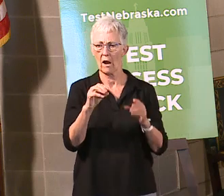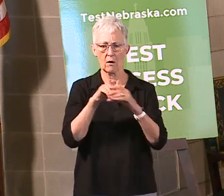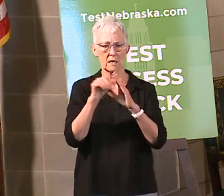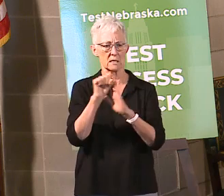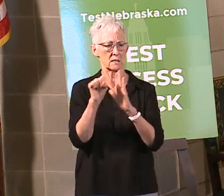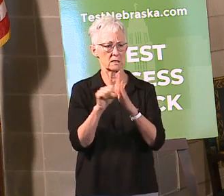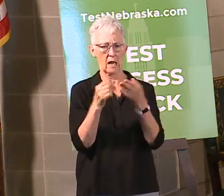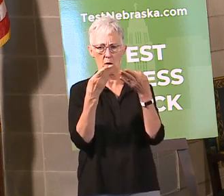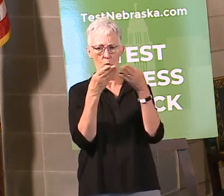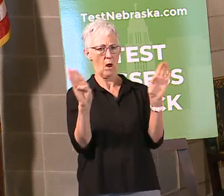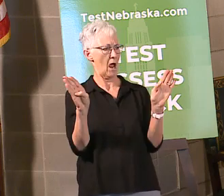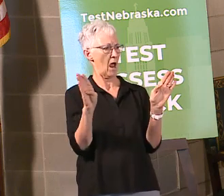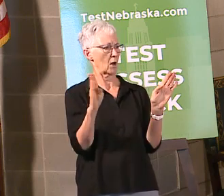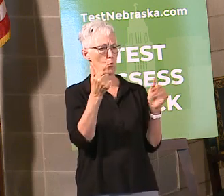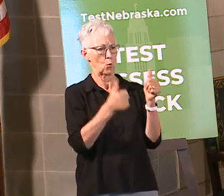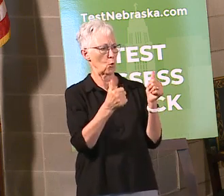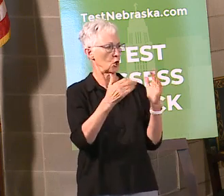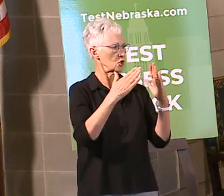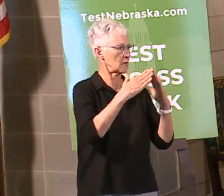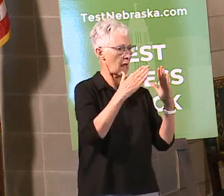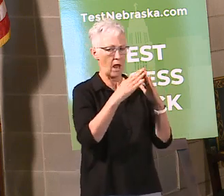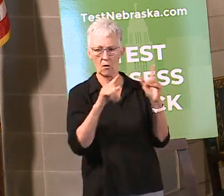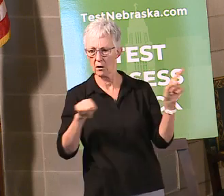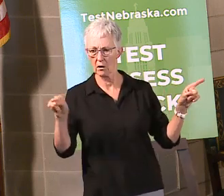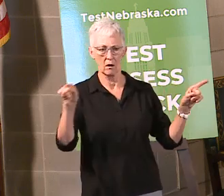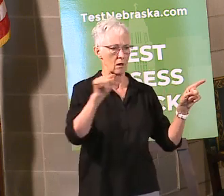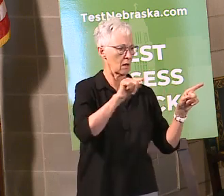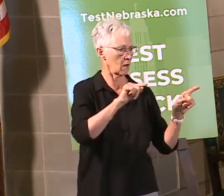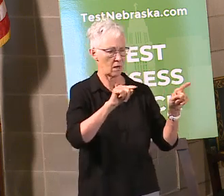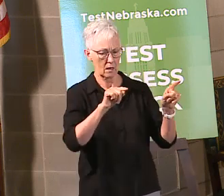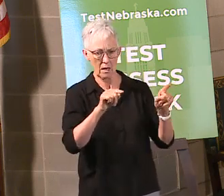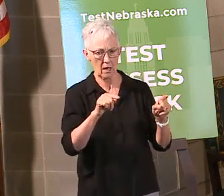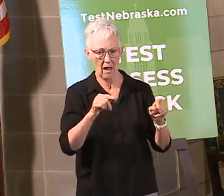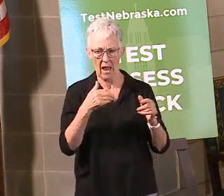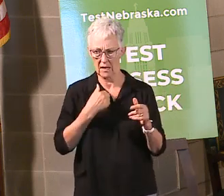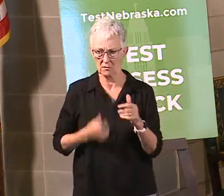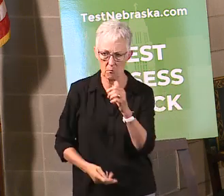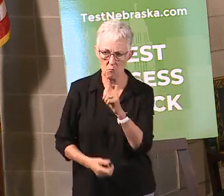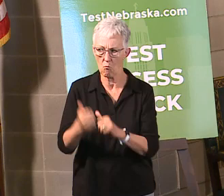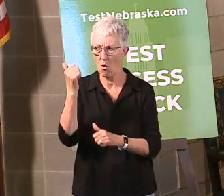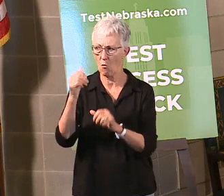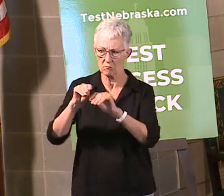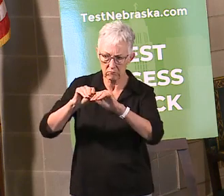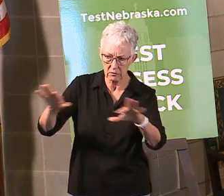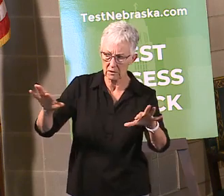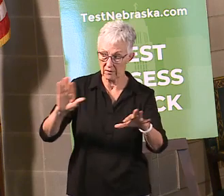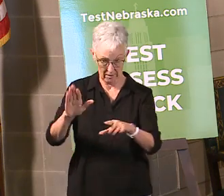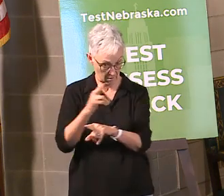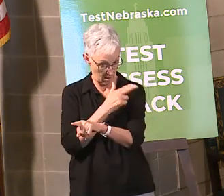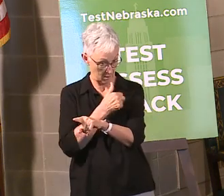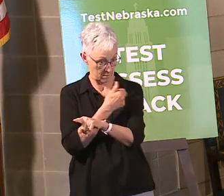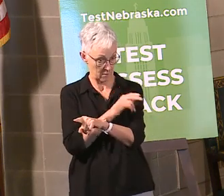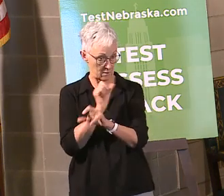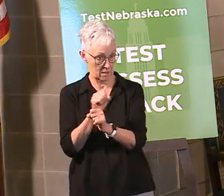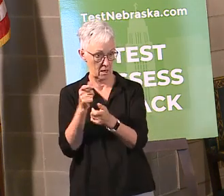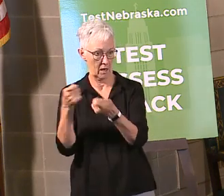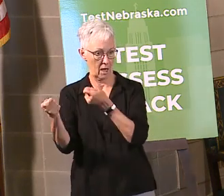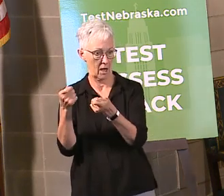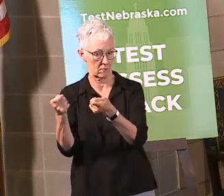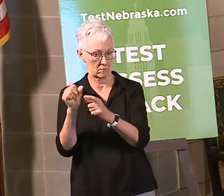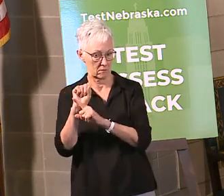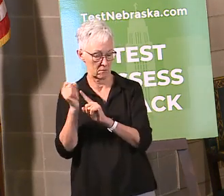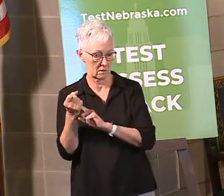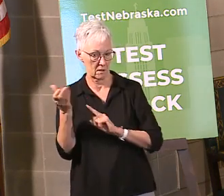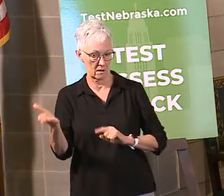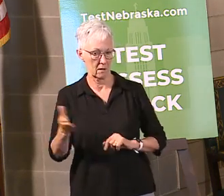I look at the number of cases we're getting, but at the end of the day, it's really about hospitalizations that's gonna help us make the decision on if we can loosen or,